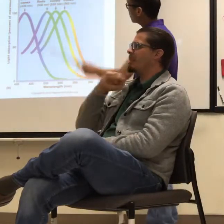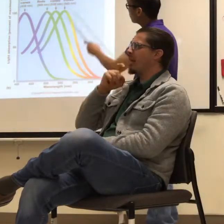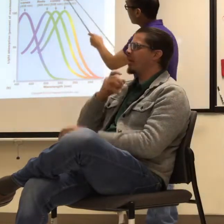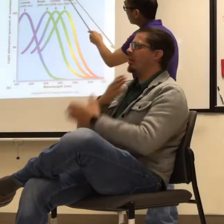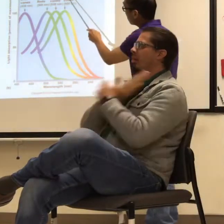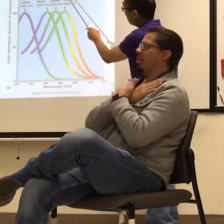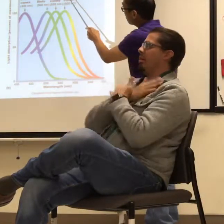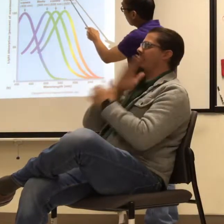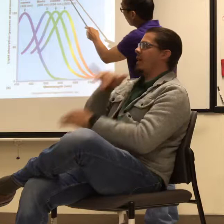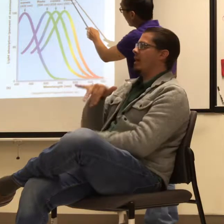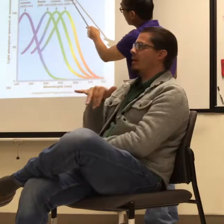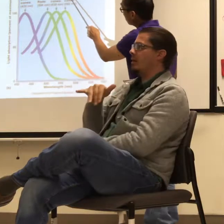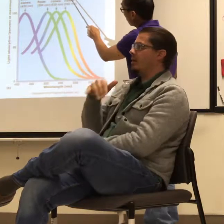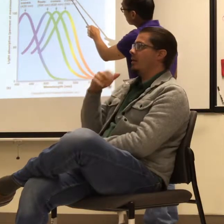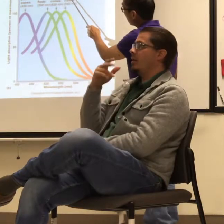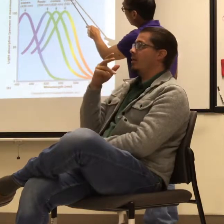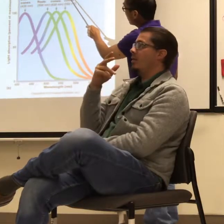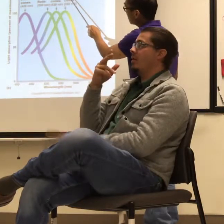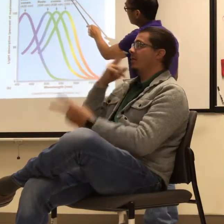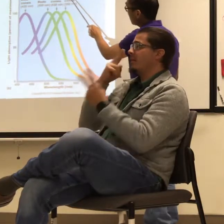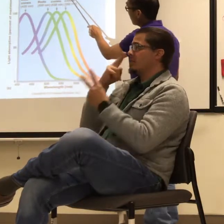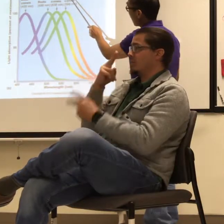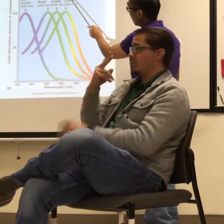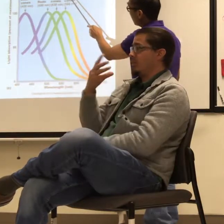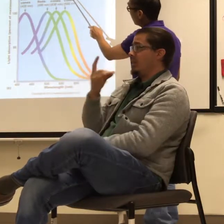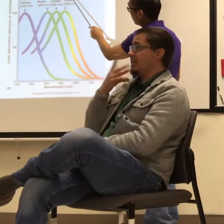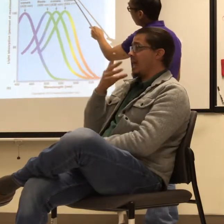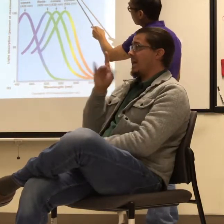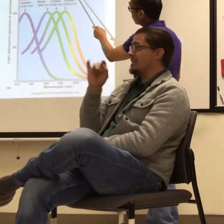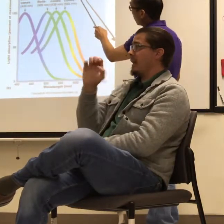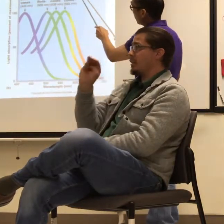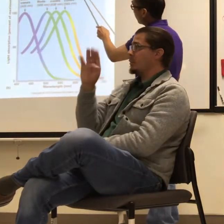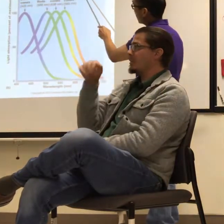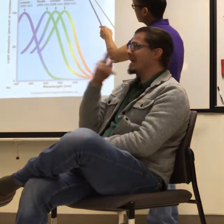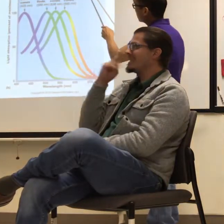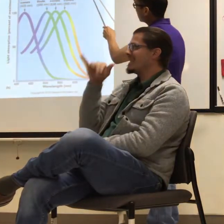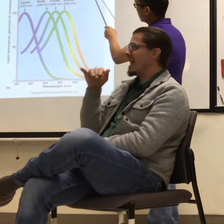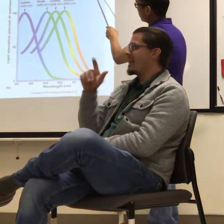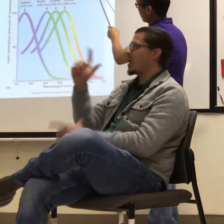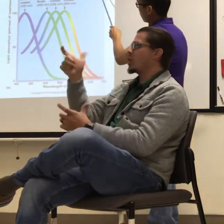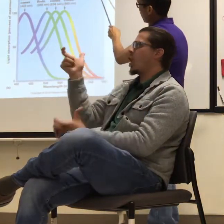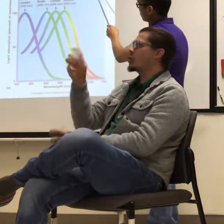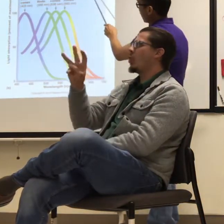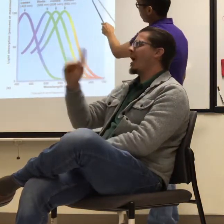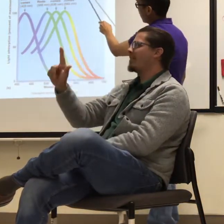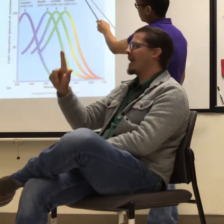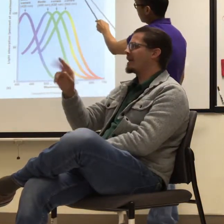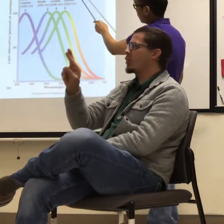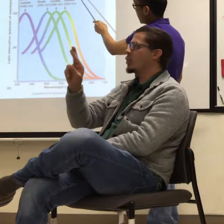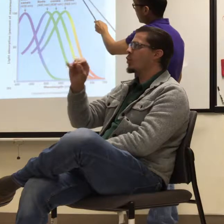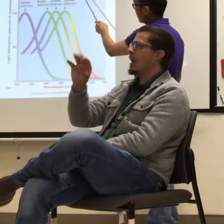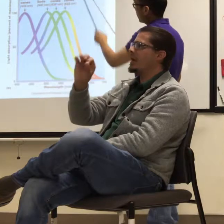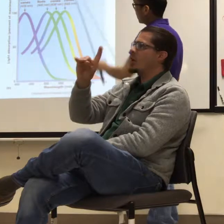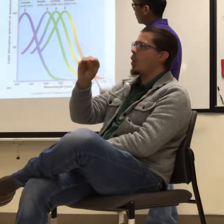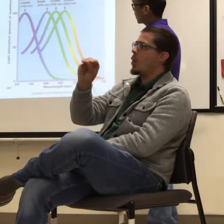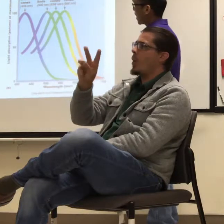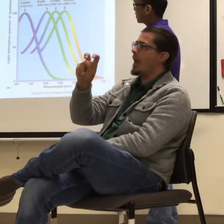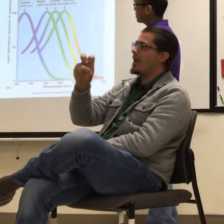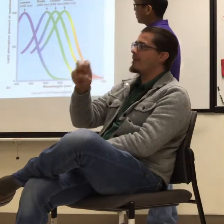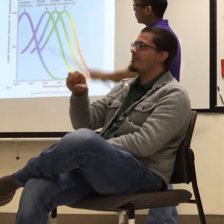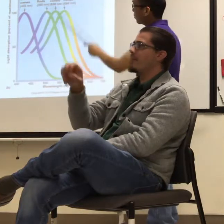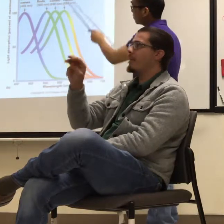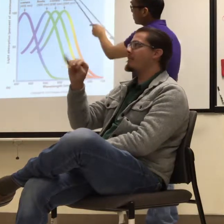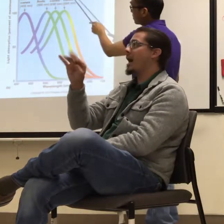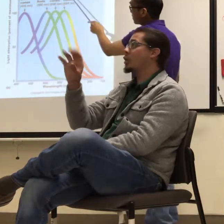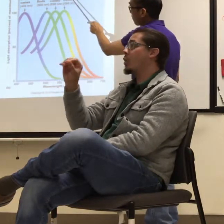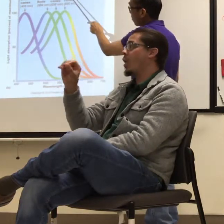Well, anyways, when you get to the visual light spectrum, we can see that at larger wavelengths, radio waves, microwaves, infrared, can't